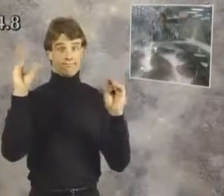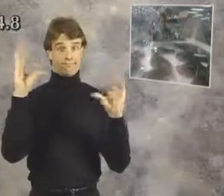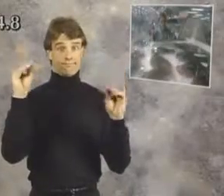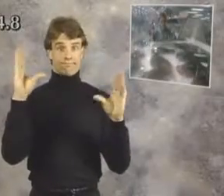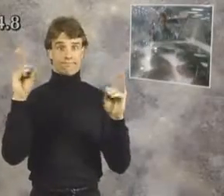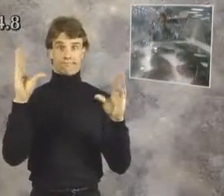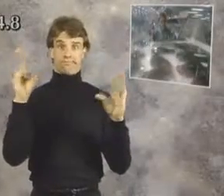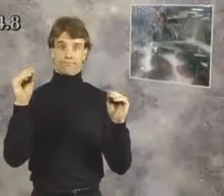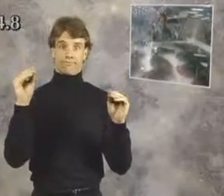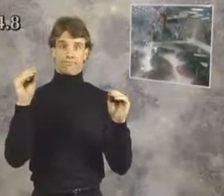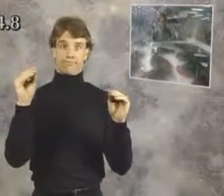Lobster.